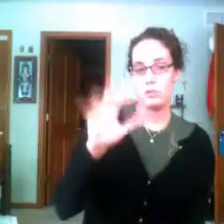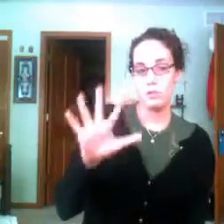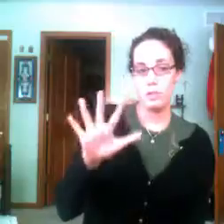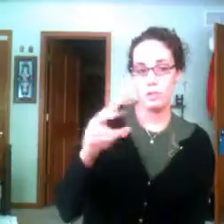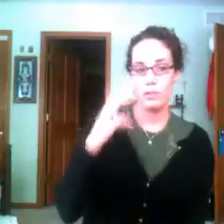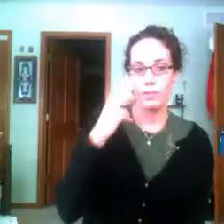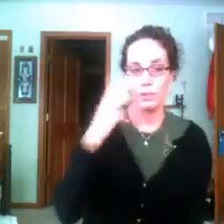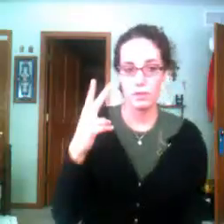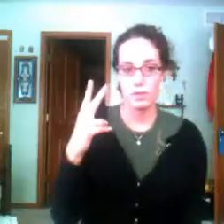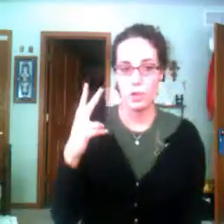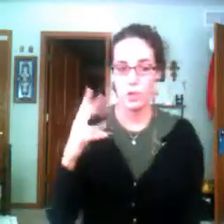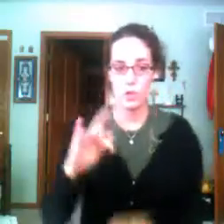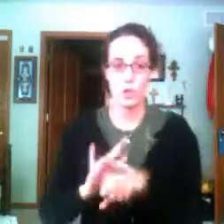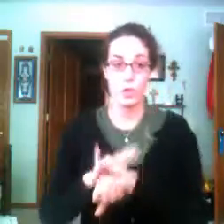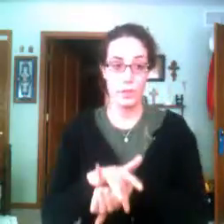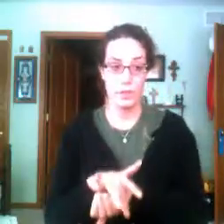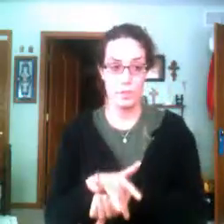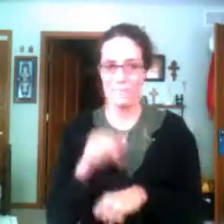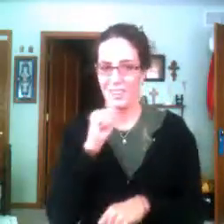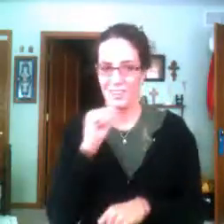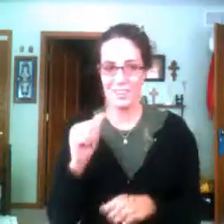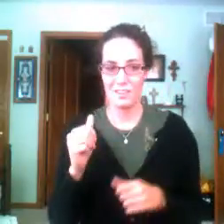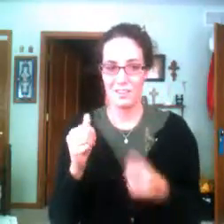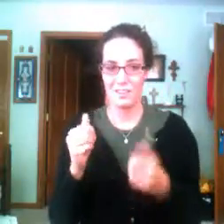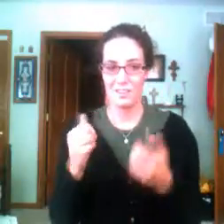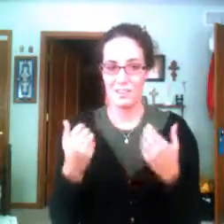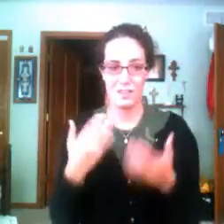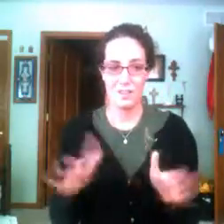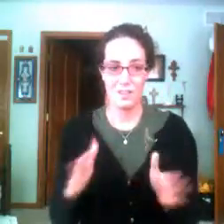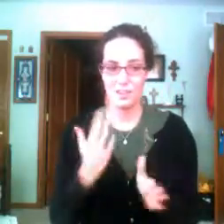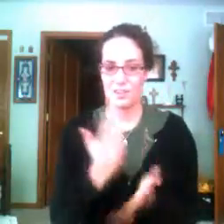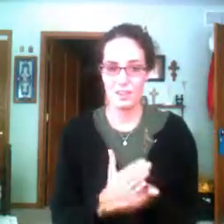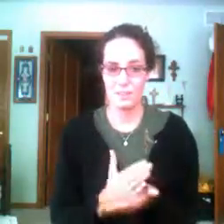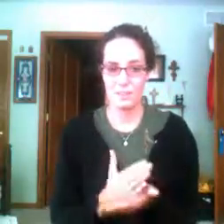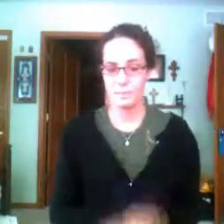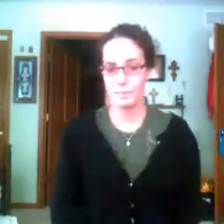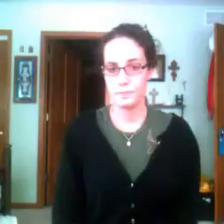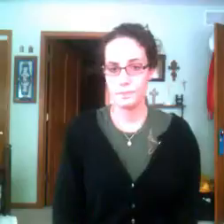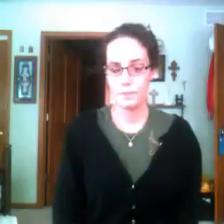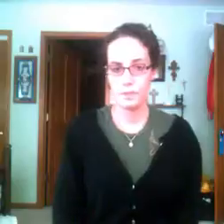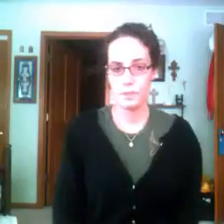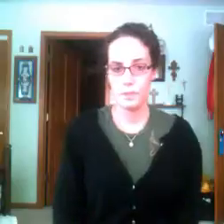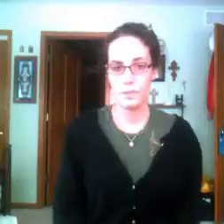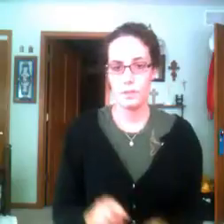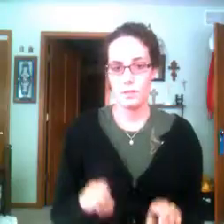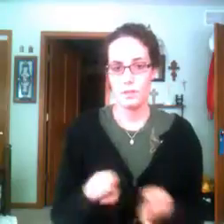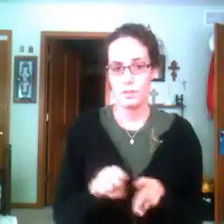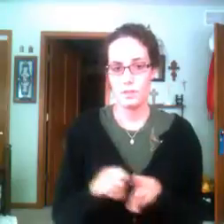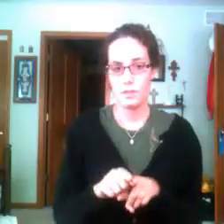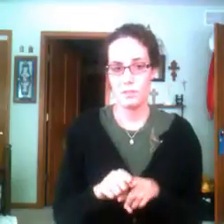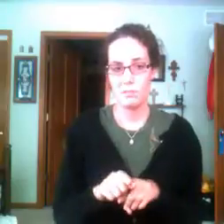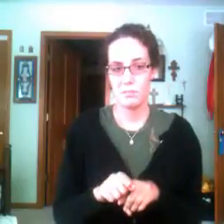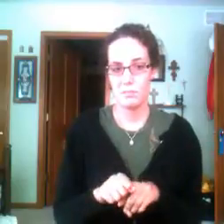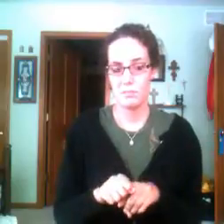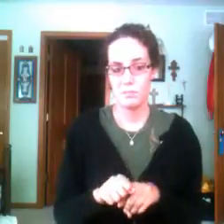never ends. And notice it's always 6, 6, 6, 6. Now, that always has to be the case. It has to be exactly just the same number. Well, no. I can have